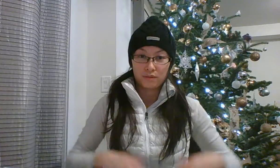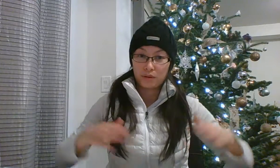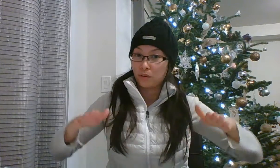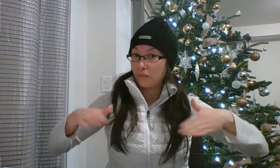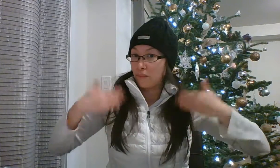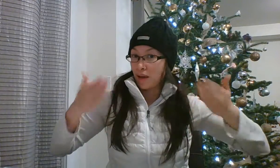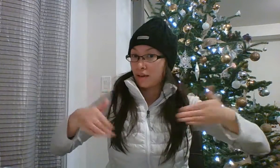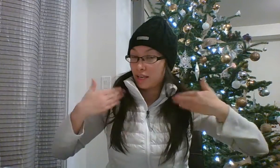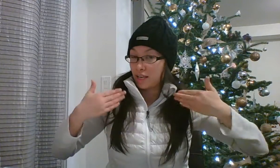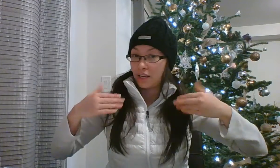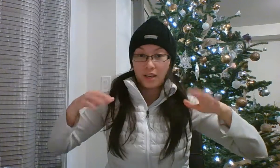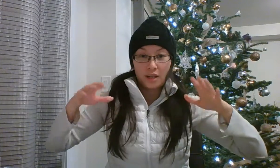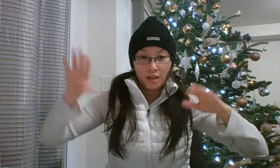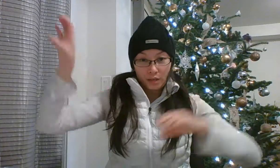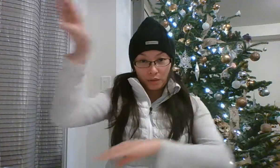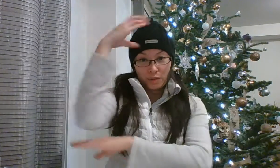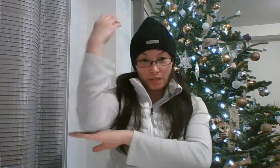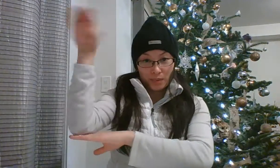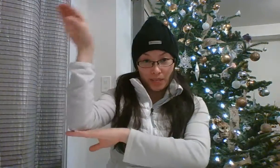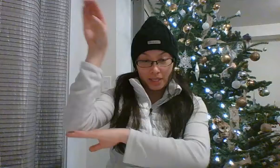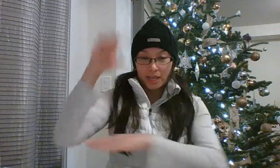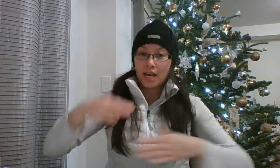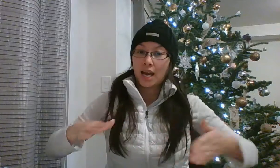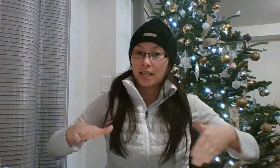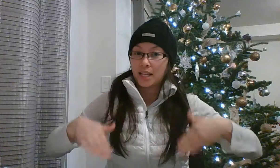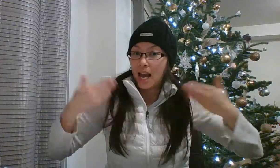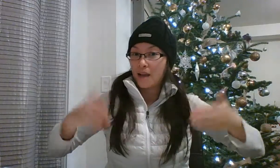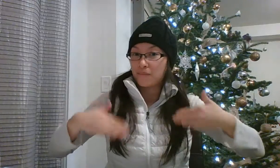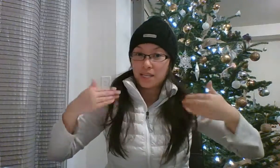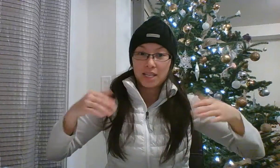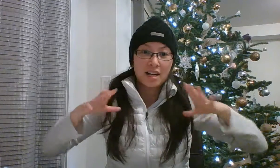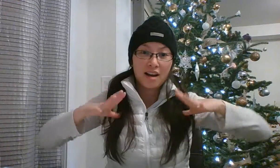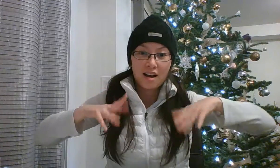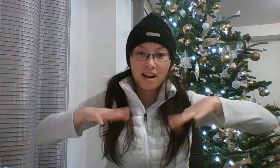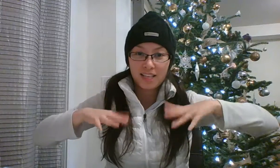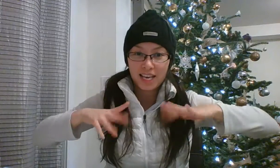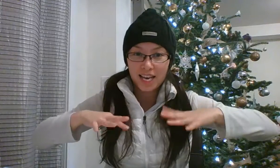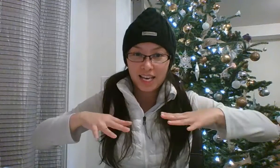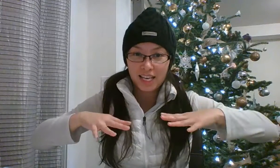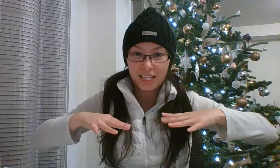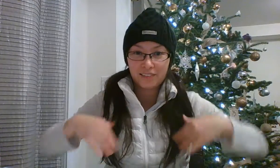go Merry Christmas and Happy Holiday.